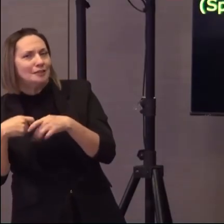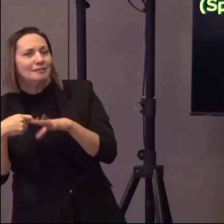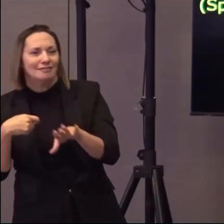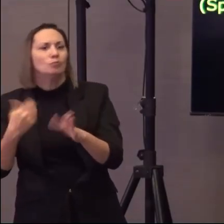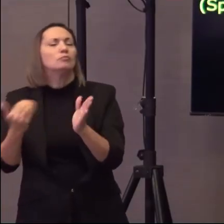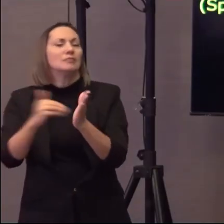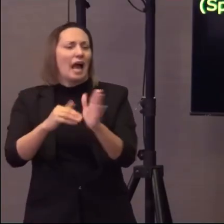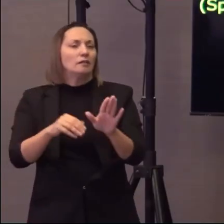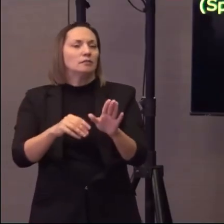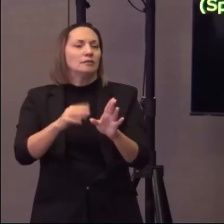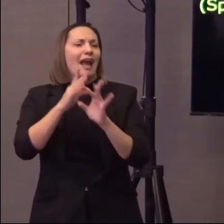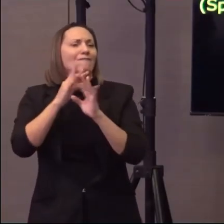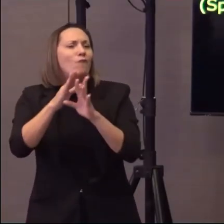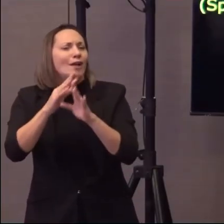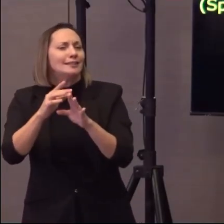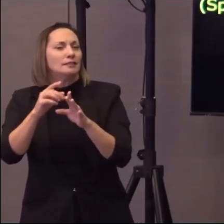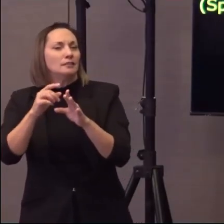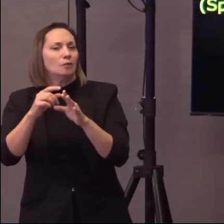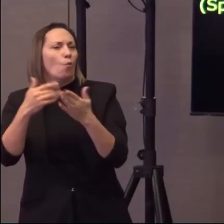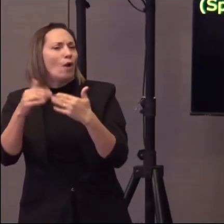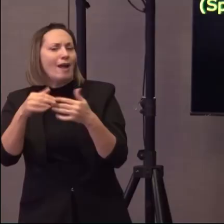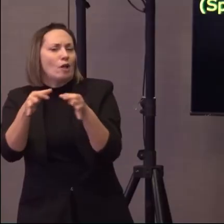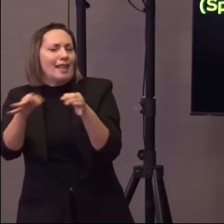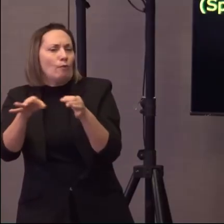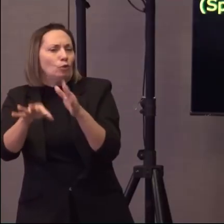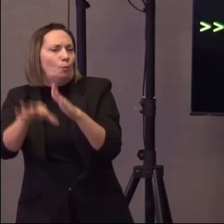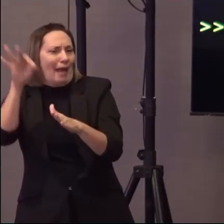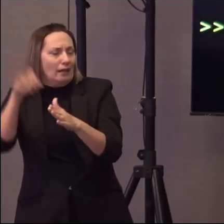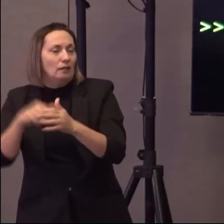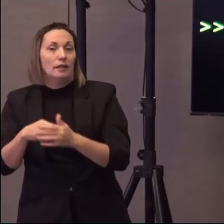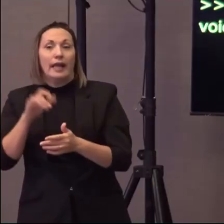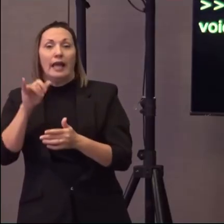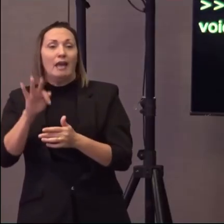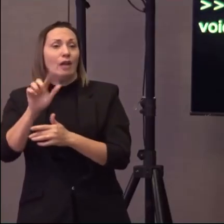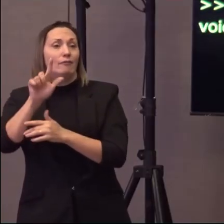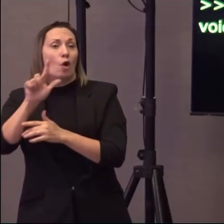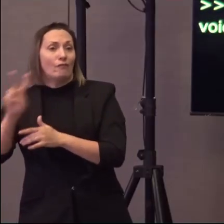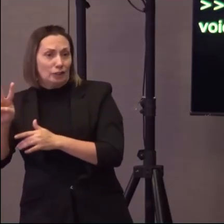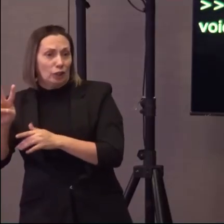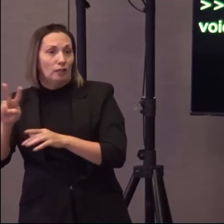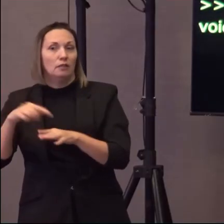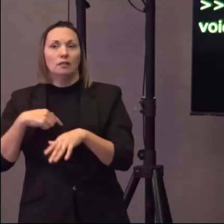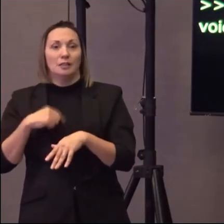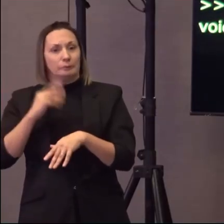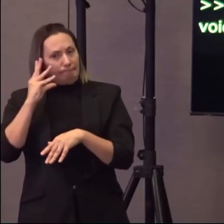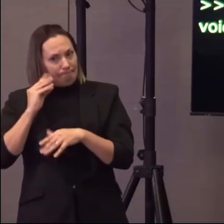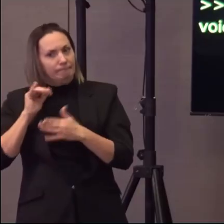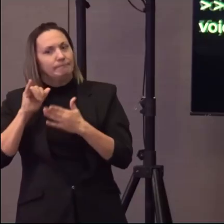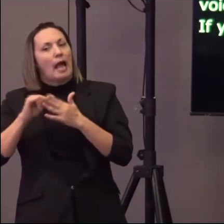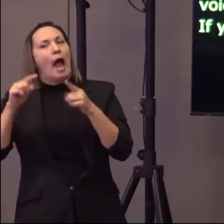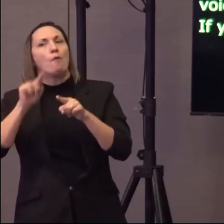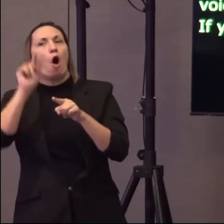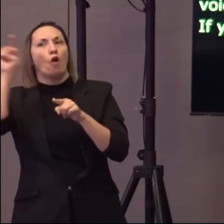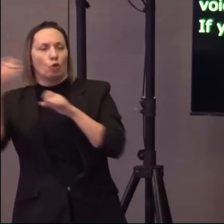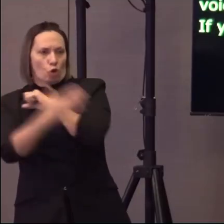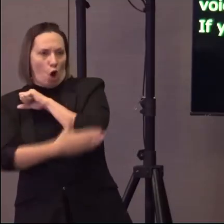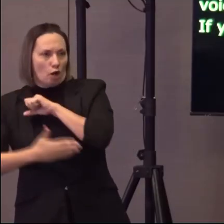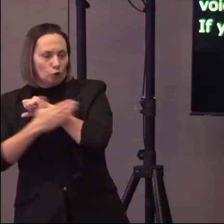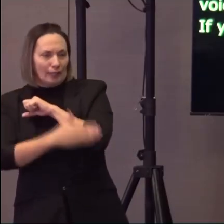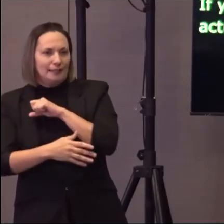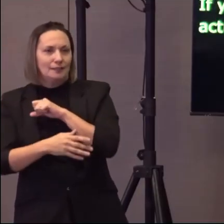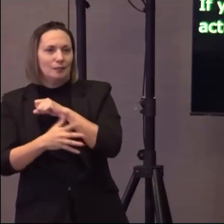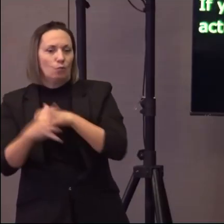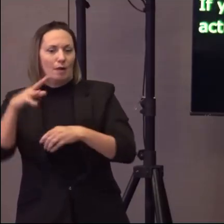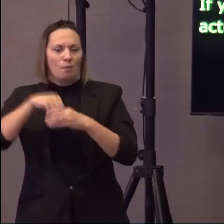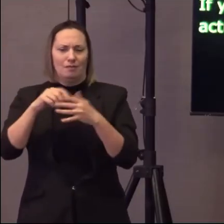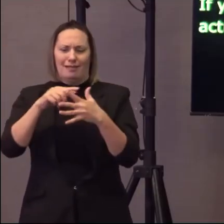So again, it voices and speaks out as well. If you have low vision, because we ran into this in a lot of other countries, we've built in a